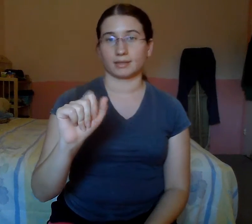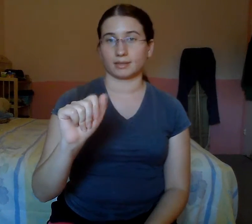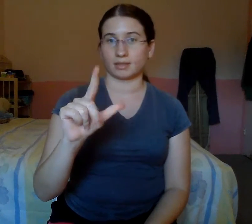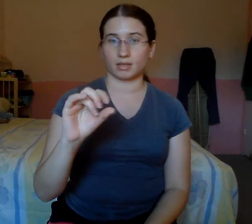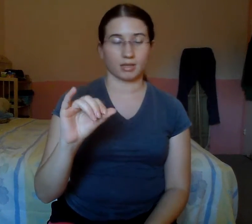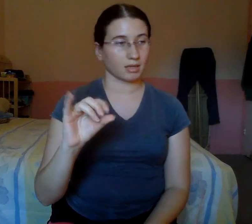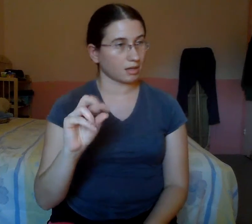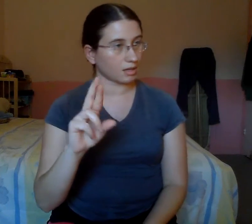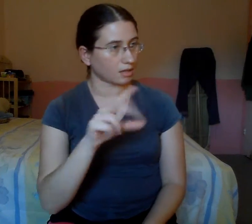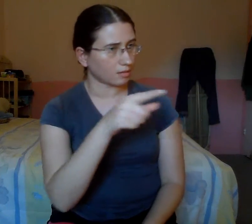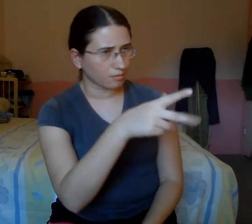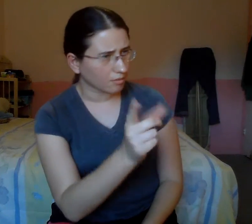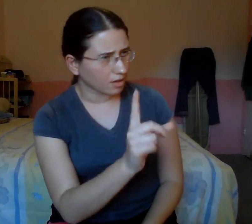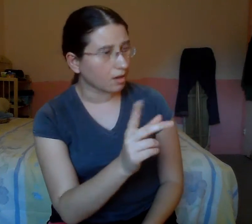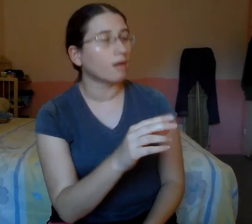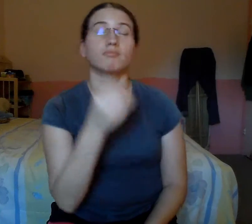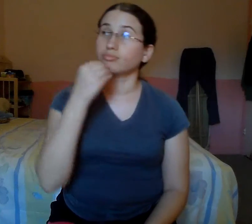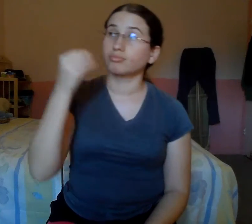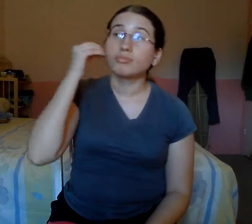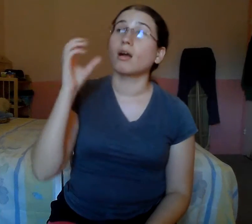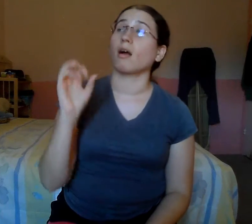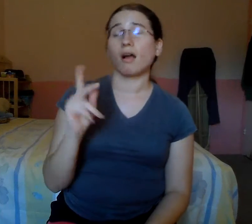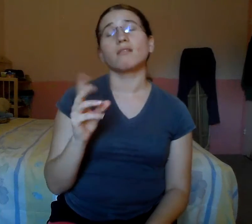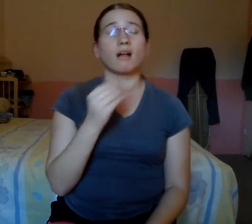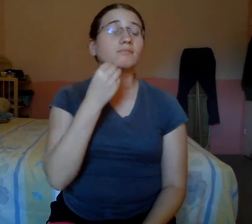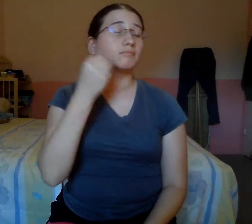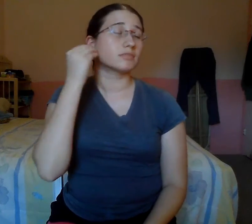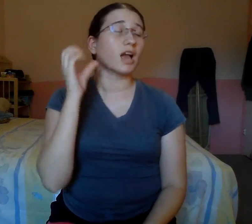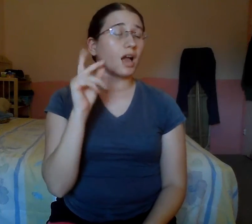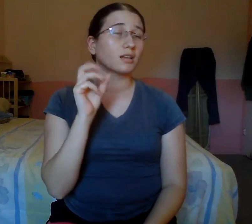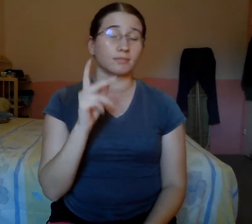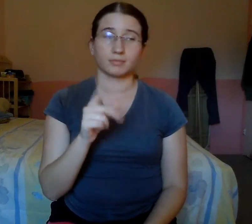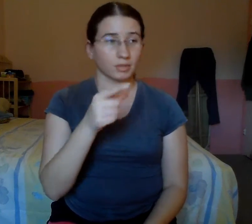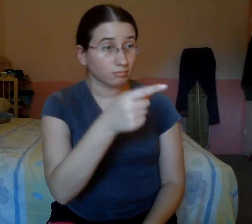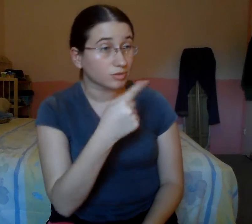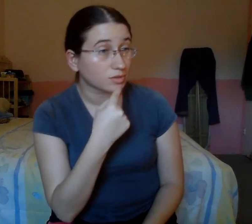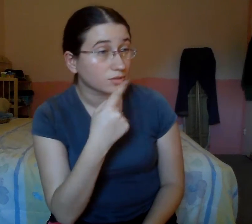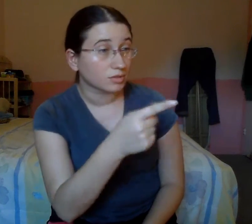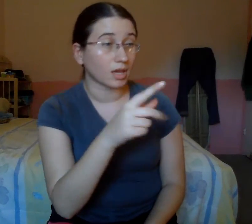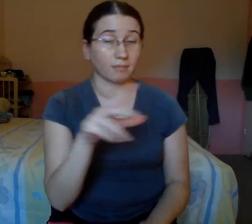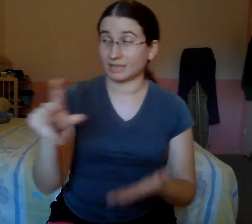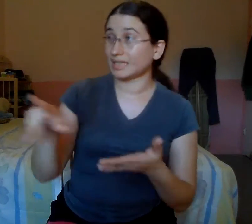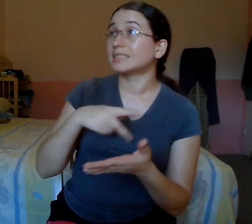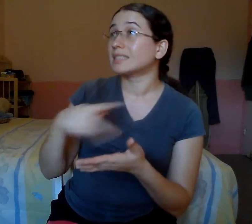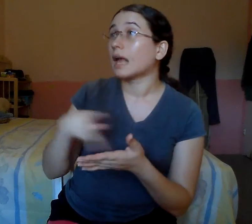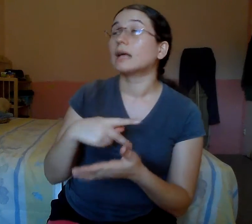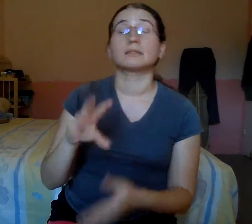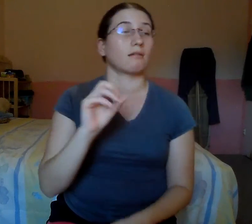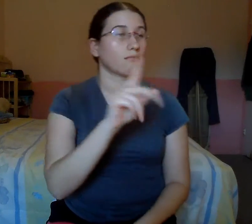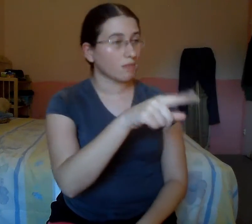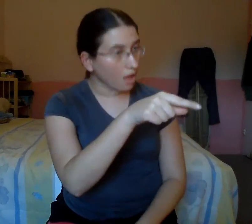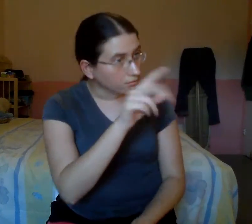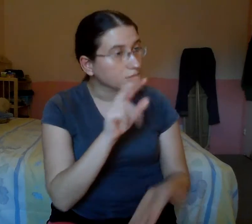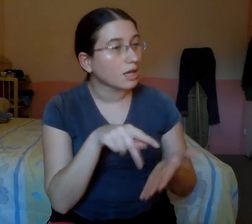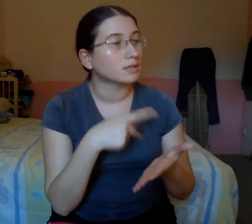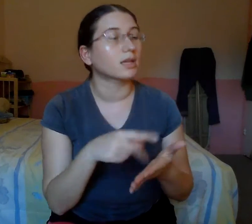home. Just at home, okay. What were you gonna say? At a dance. At a dance. Sometimes we have school dances.